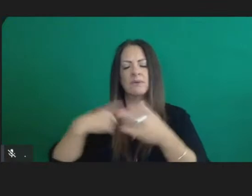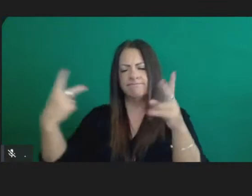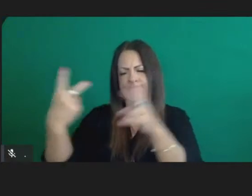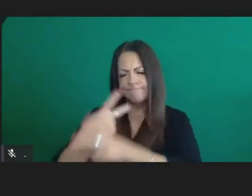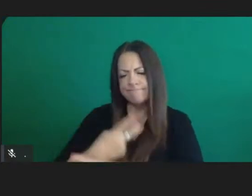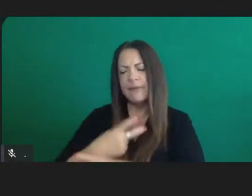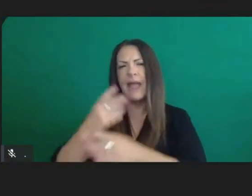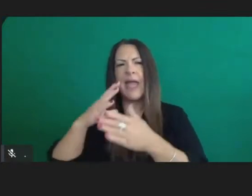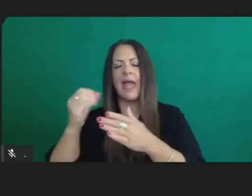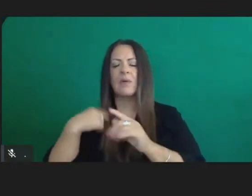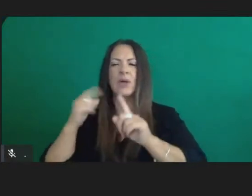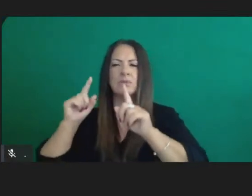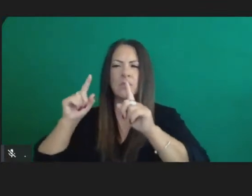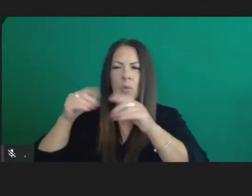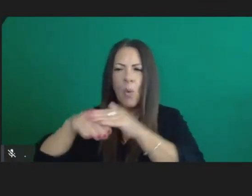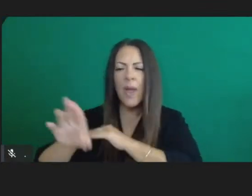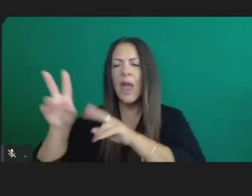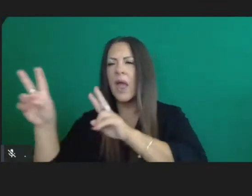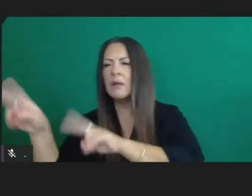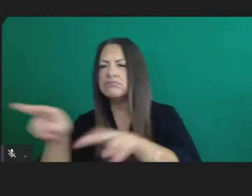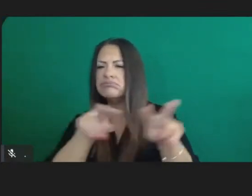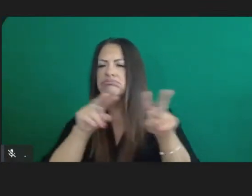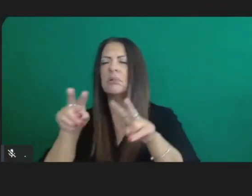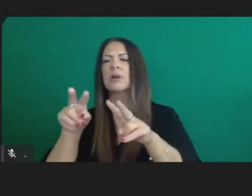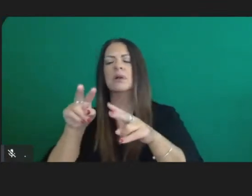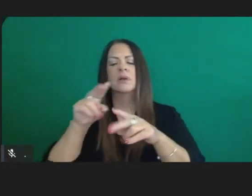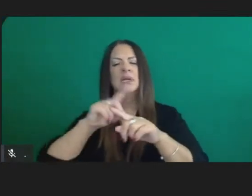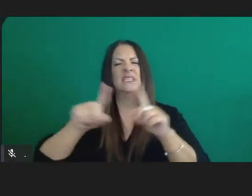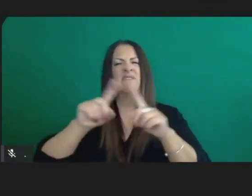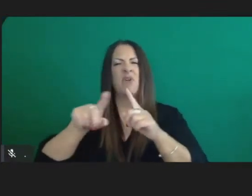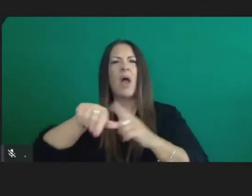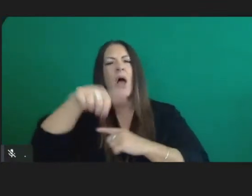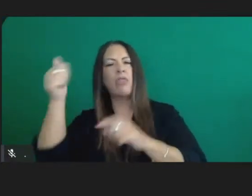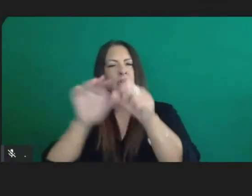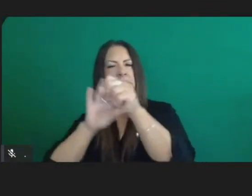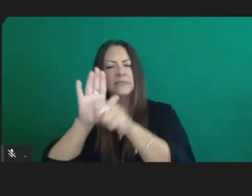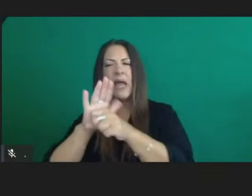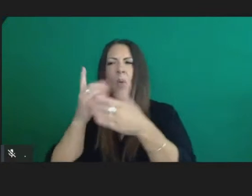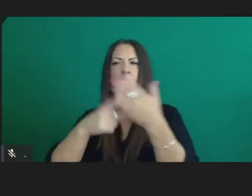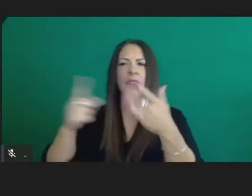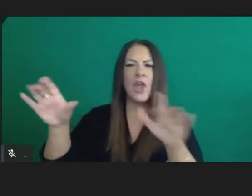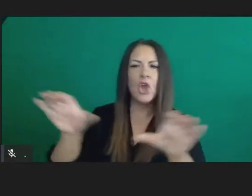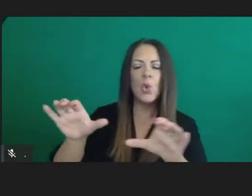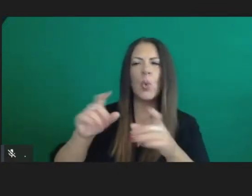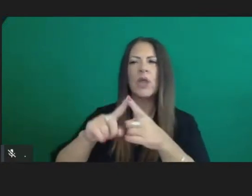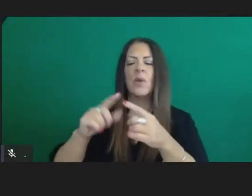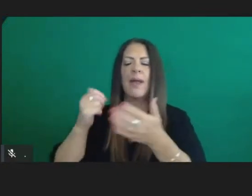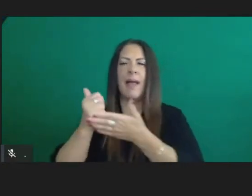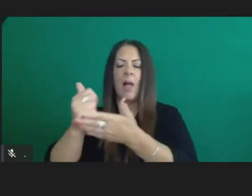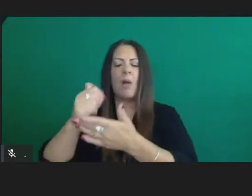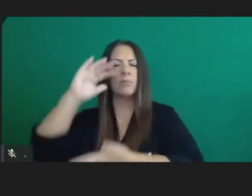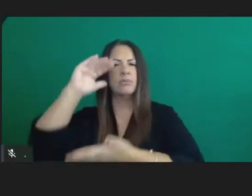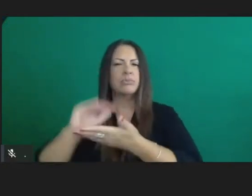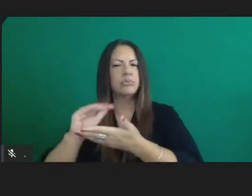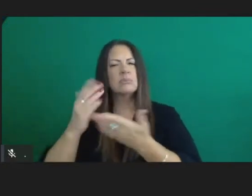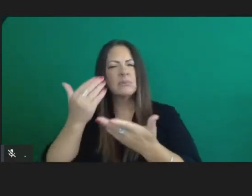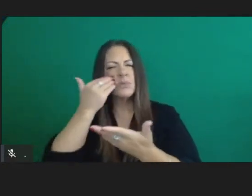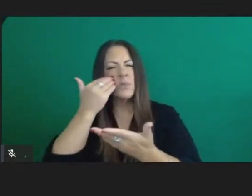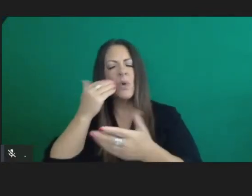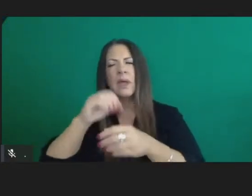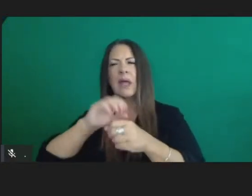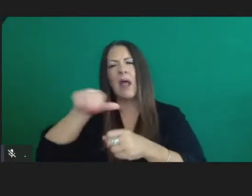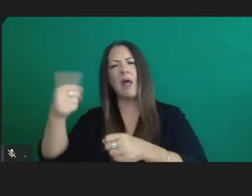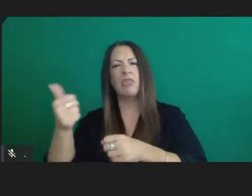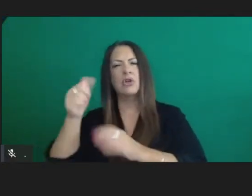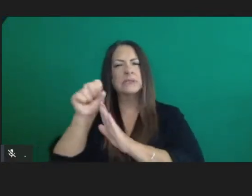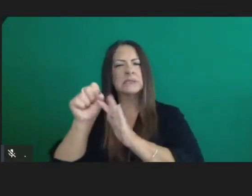from visits to operating parks in other states, and then some visits to here in parts of California